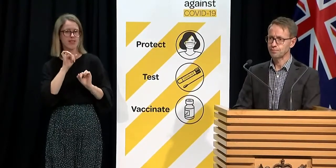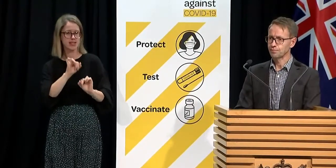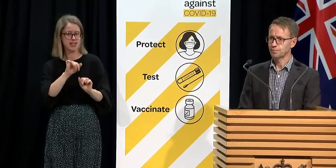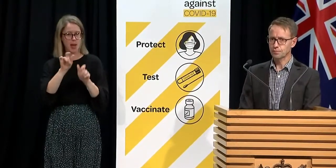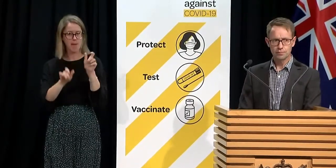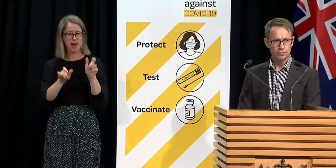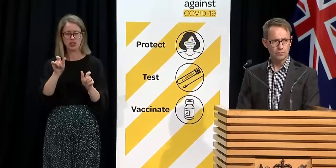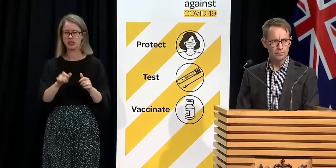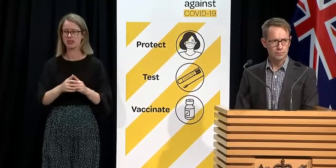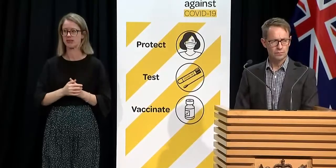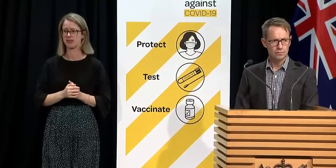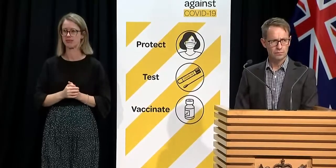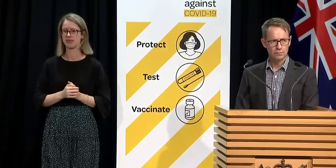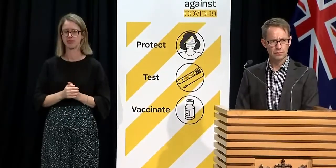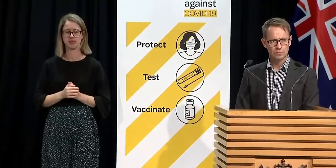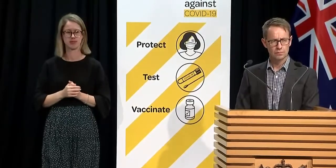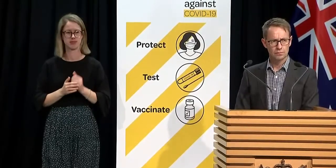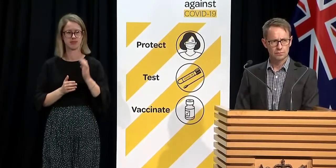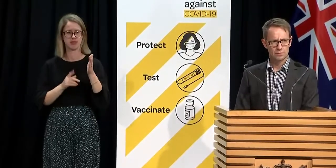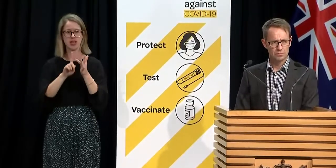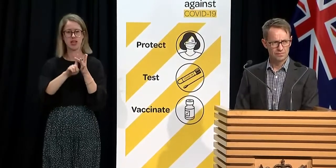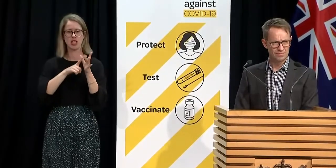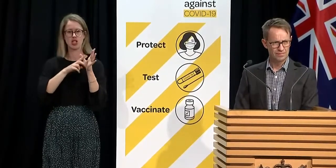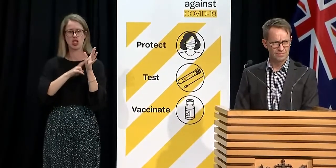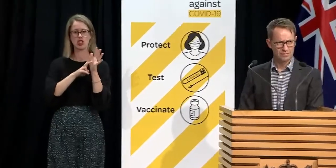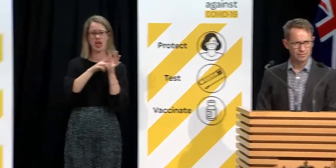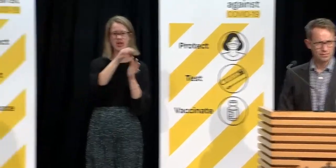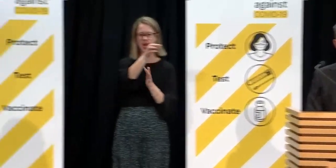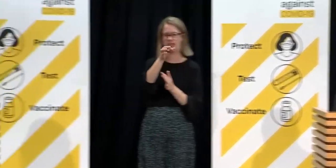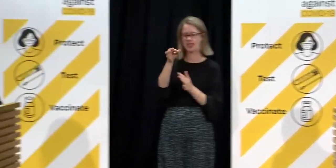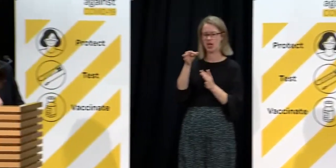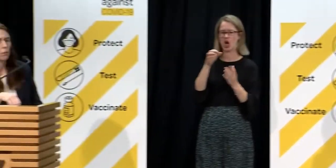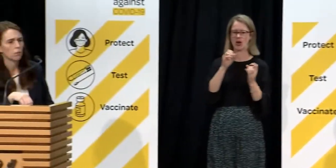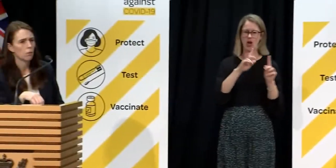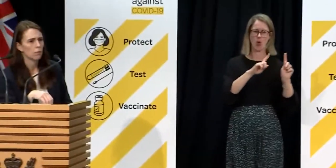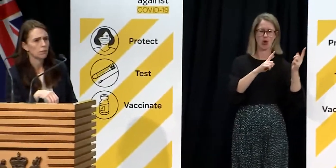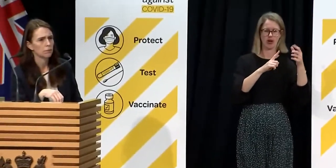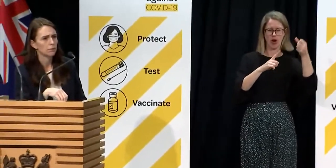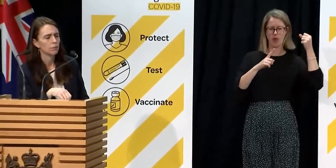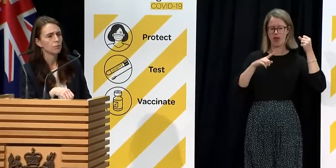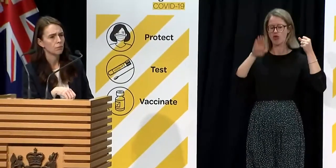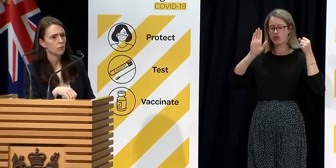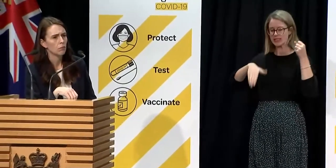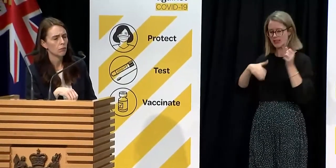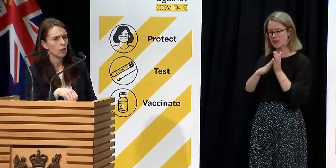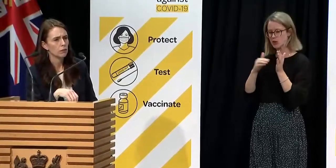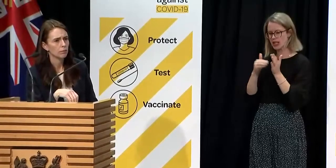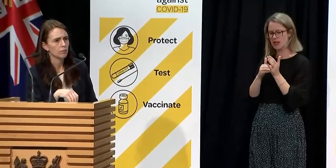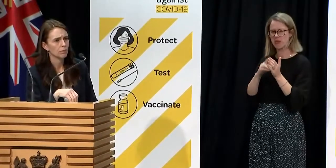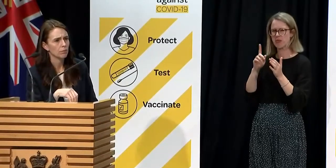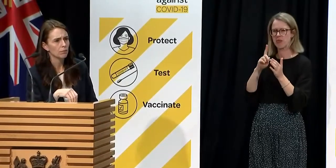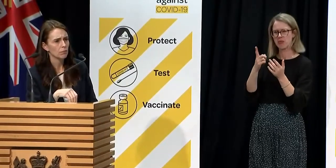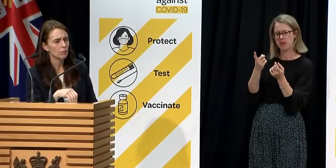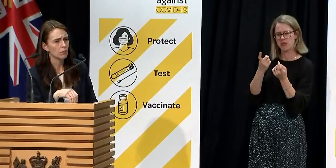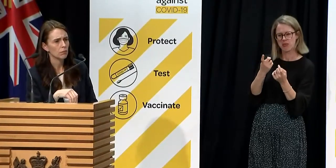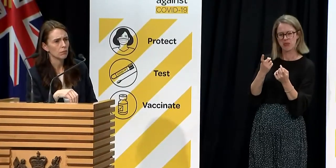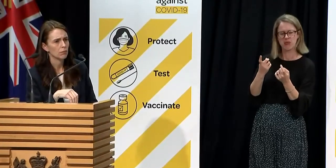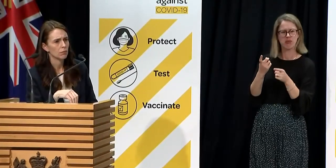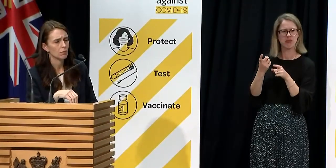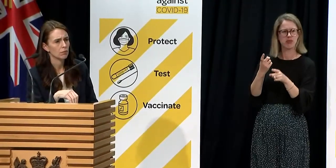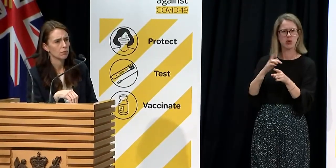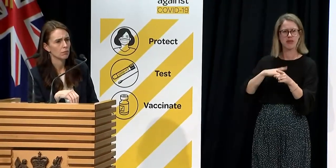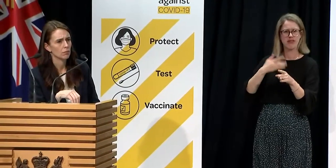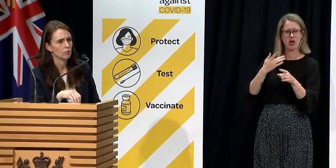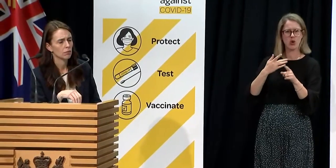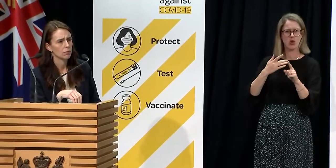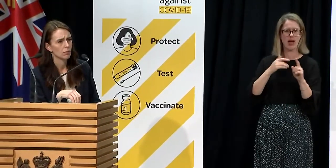Yeah. Yes, Jane. How's the picture looking for the rest of the country? And I think just probably a clarification from an earlier question, is